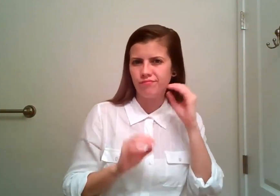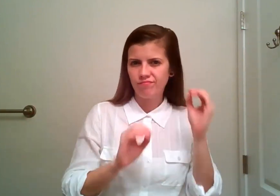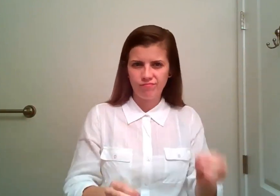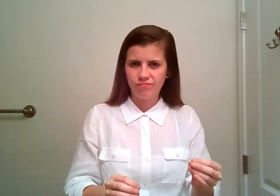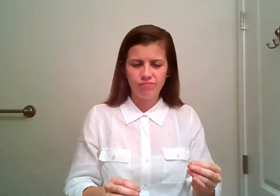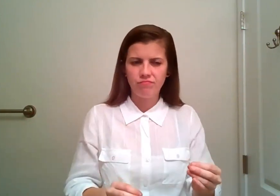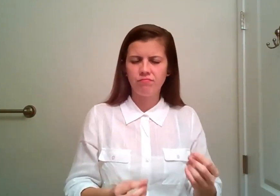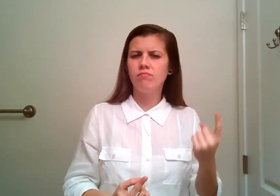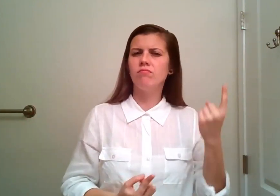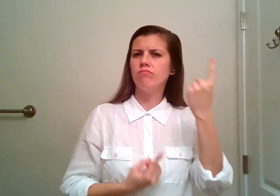their voices.